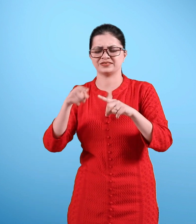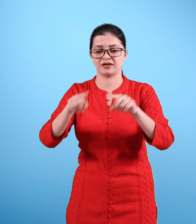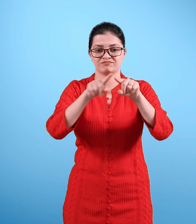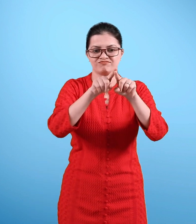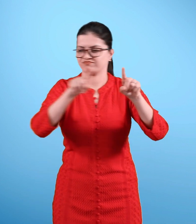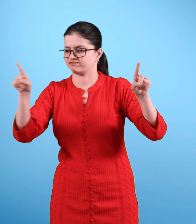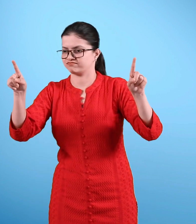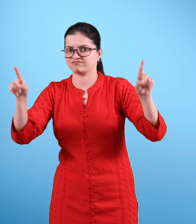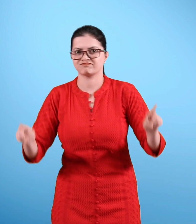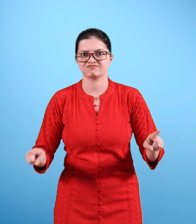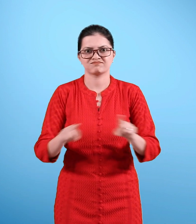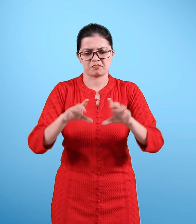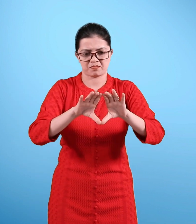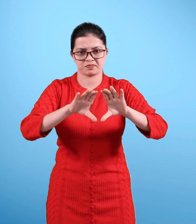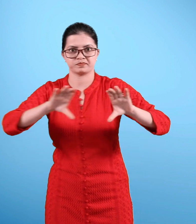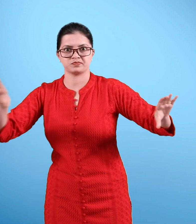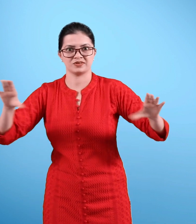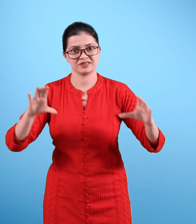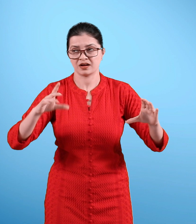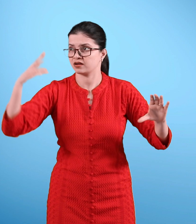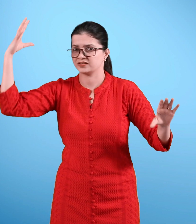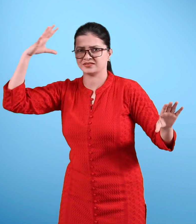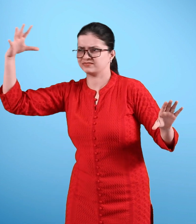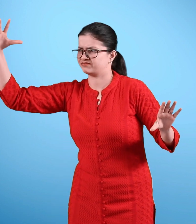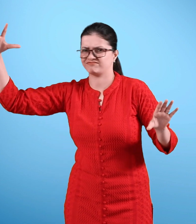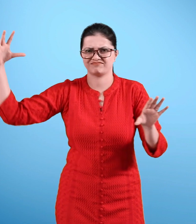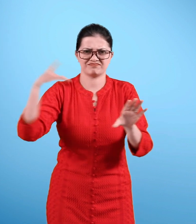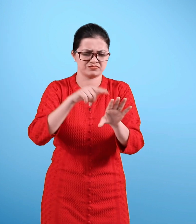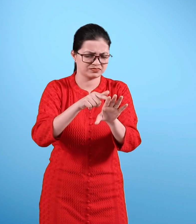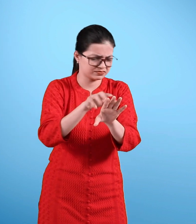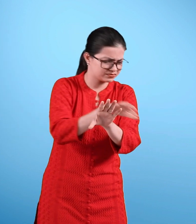Then take a rectangular box and look at its shadow.